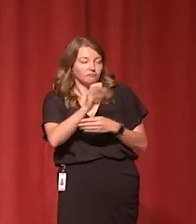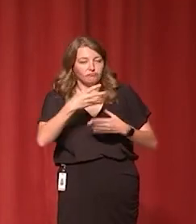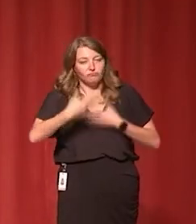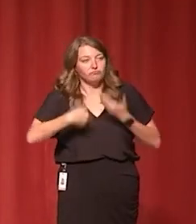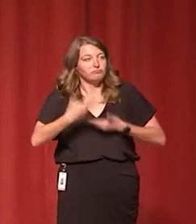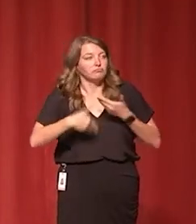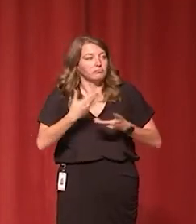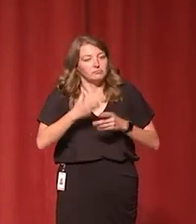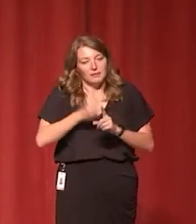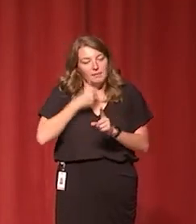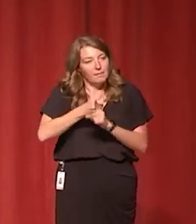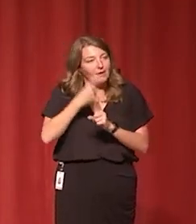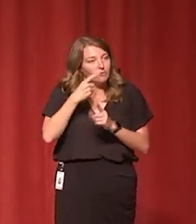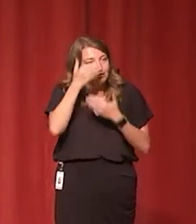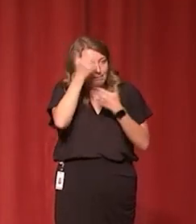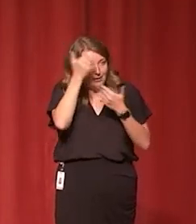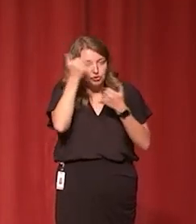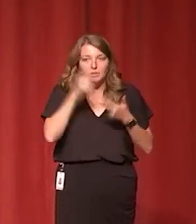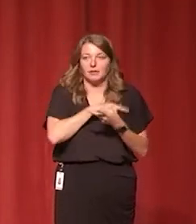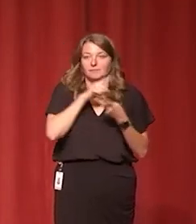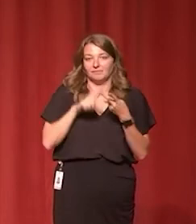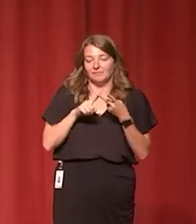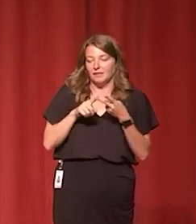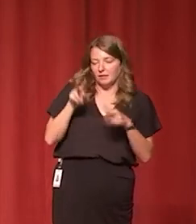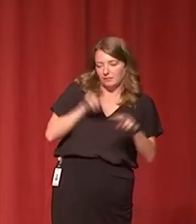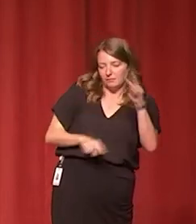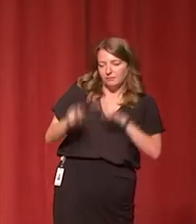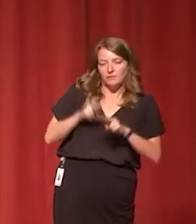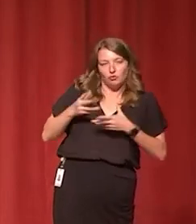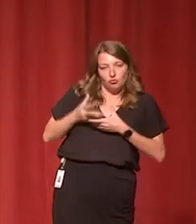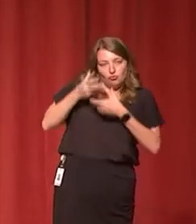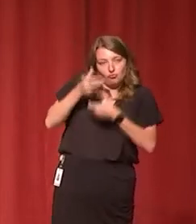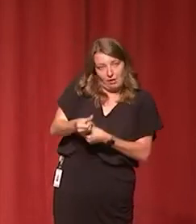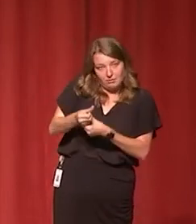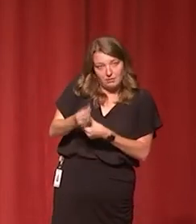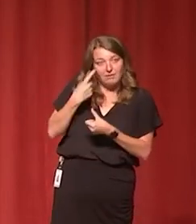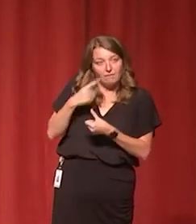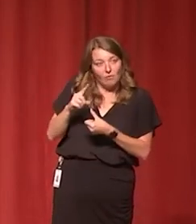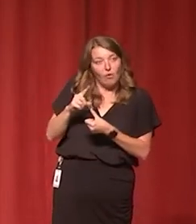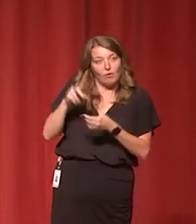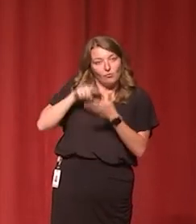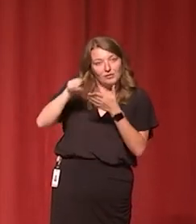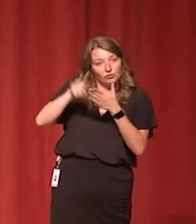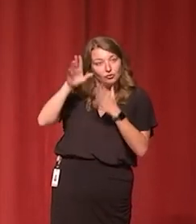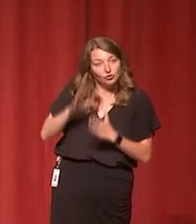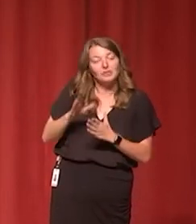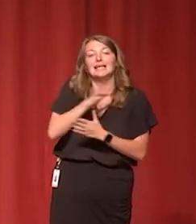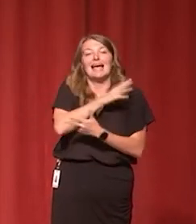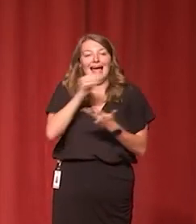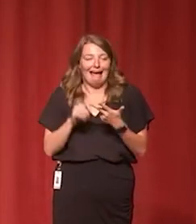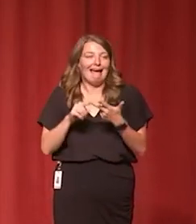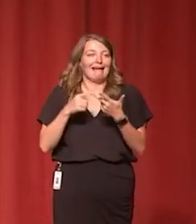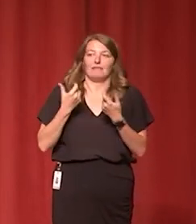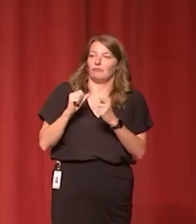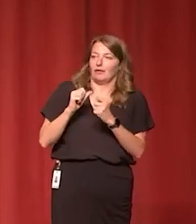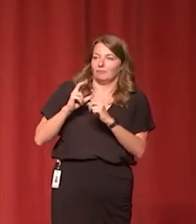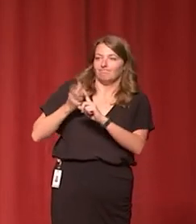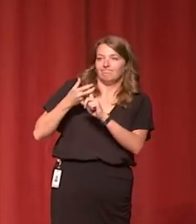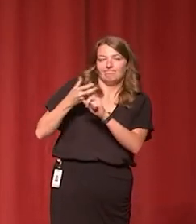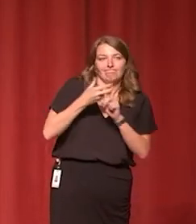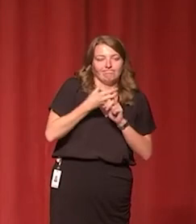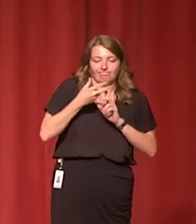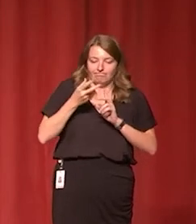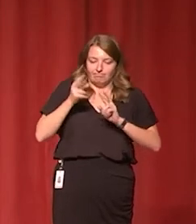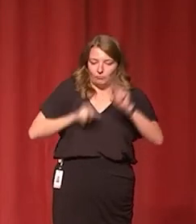in medical researchers, and an individual's willingness to participate in research studies with community engagement approaches.